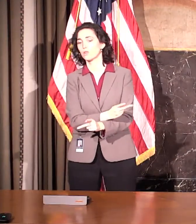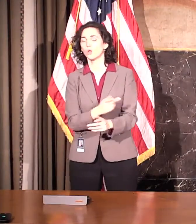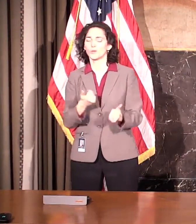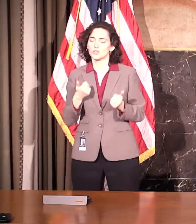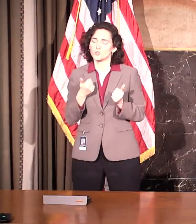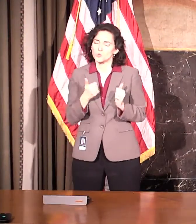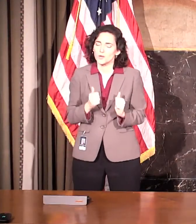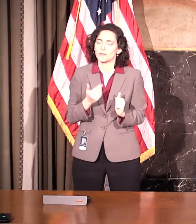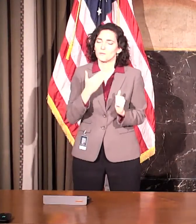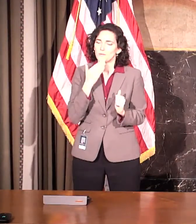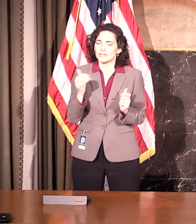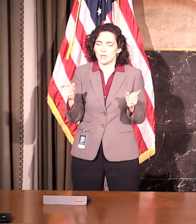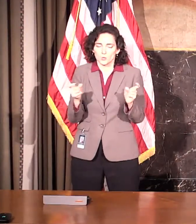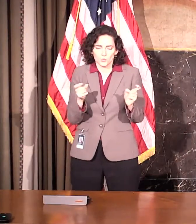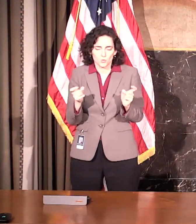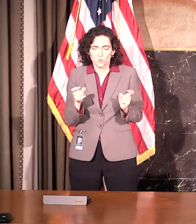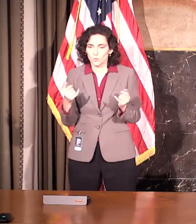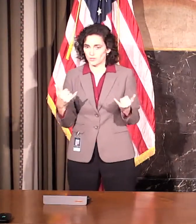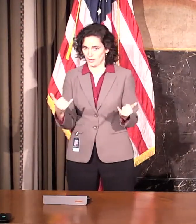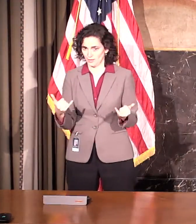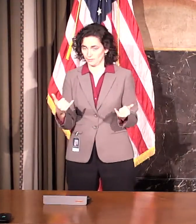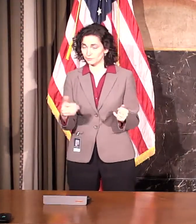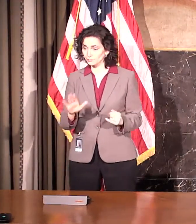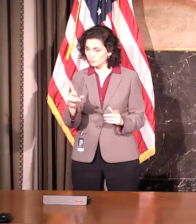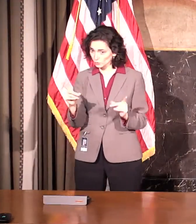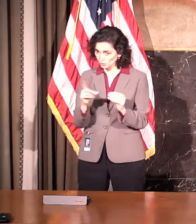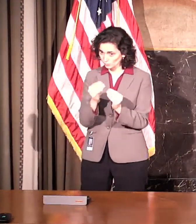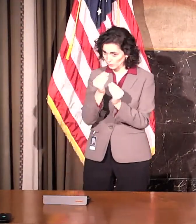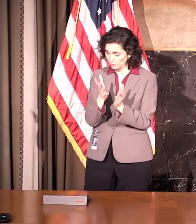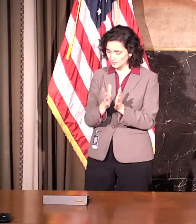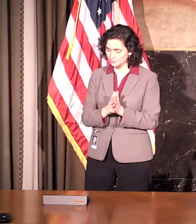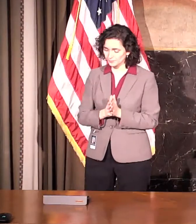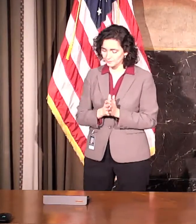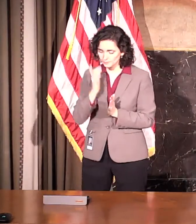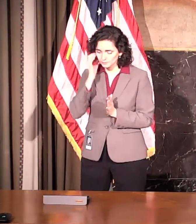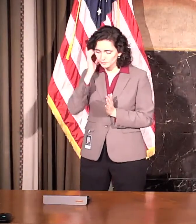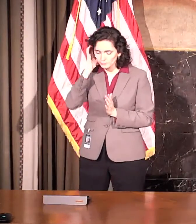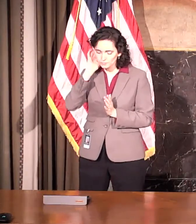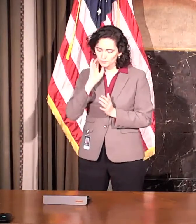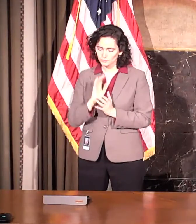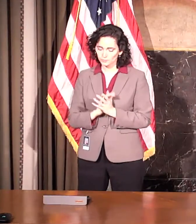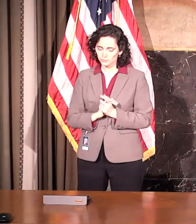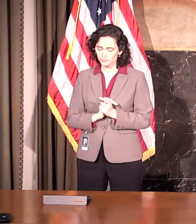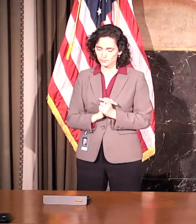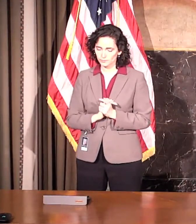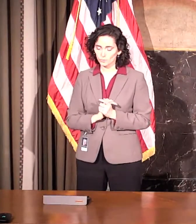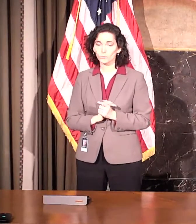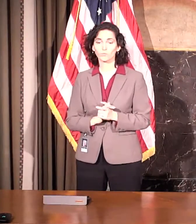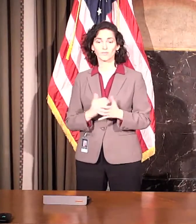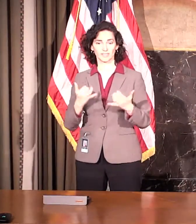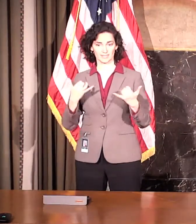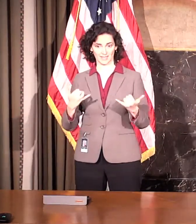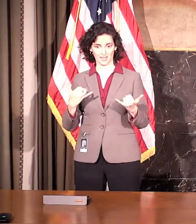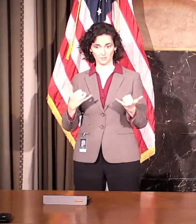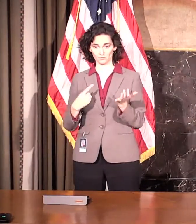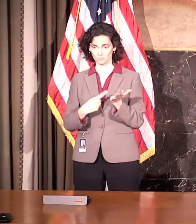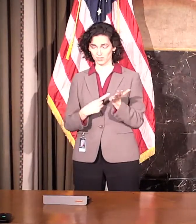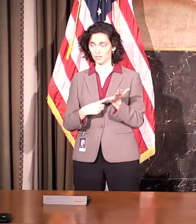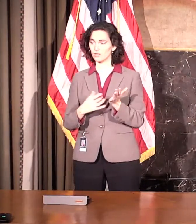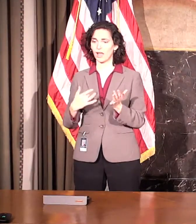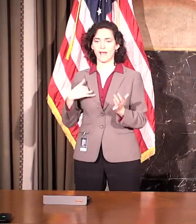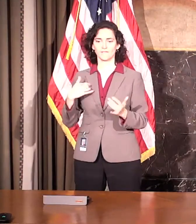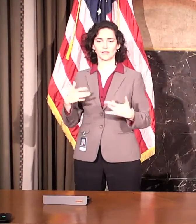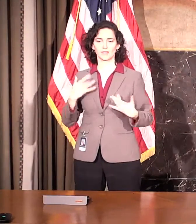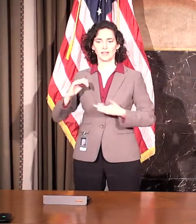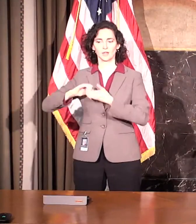tamp down. The one other thing I did want to mention is we're finishing kind of, as we speak right now, a really exciting partnership